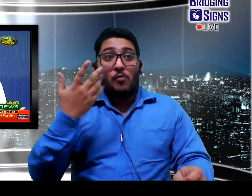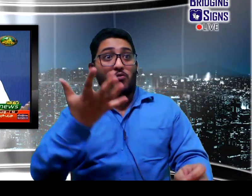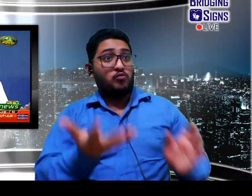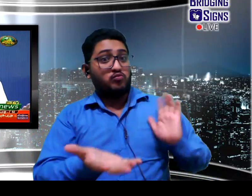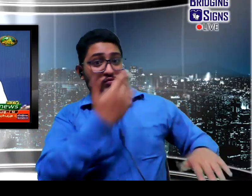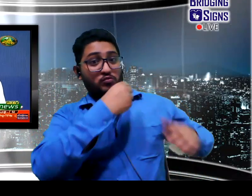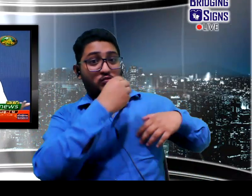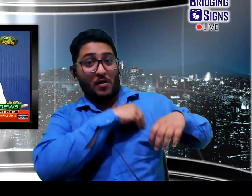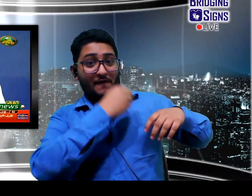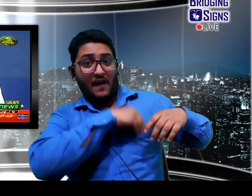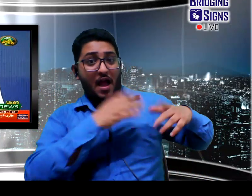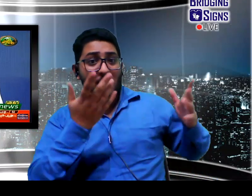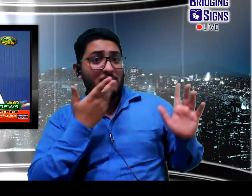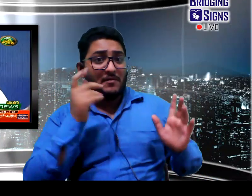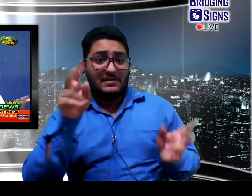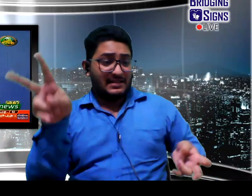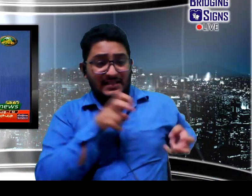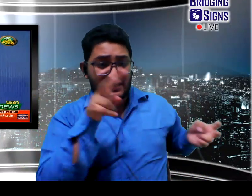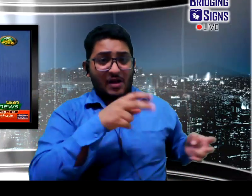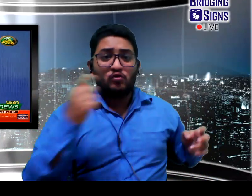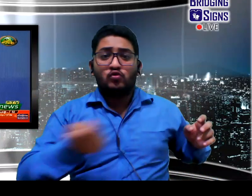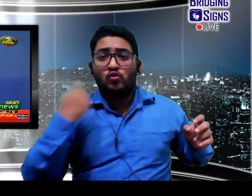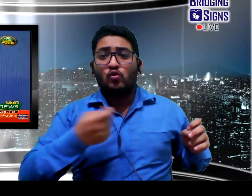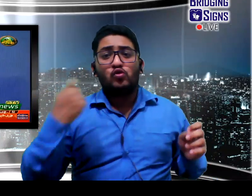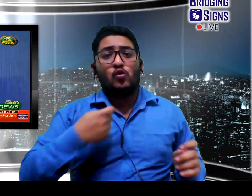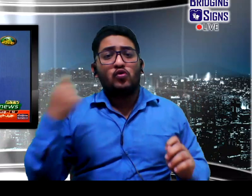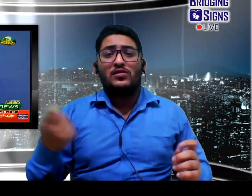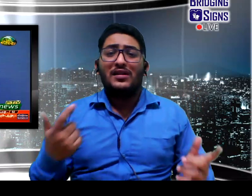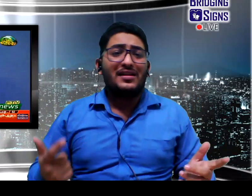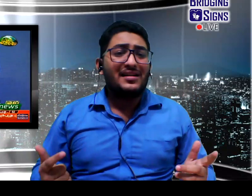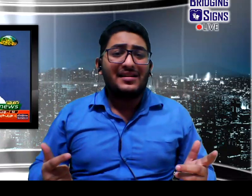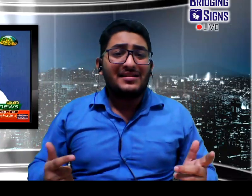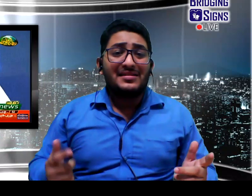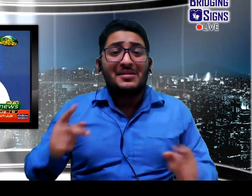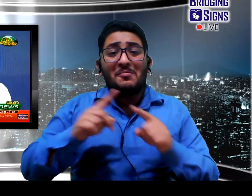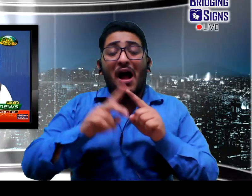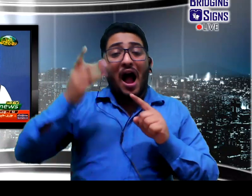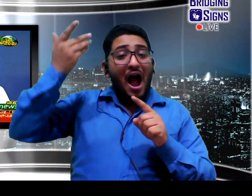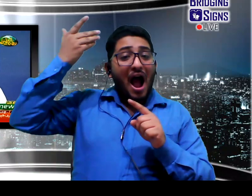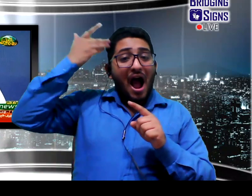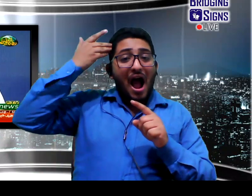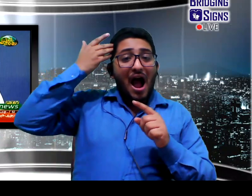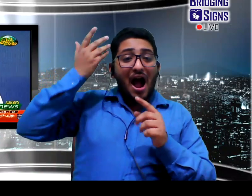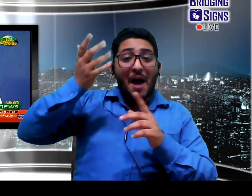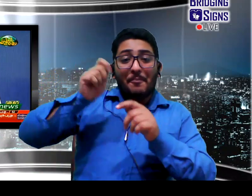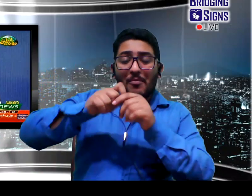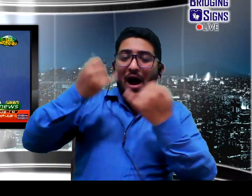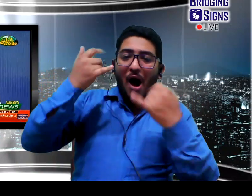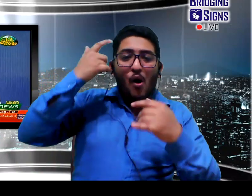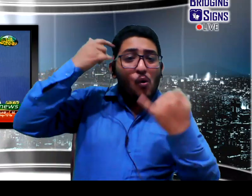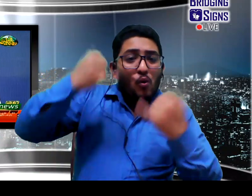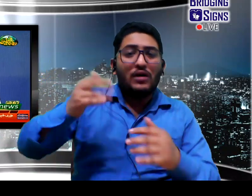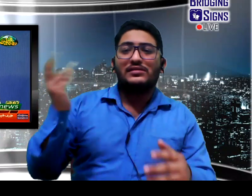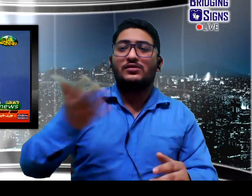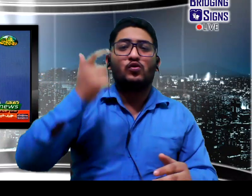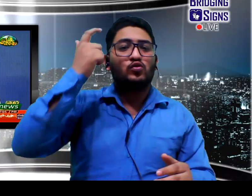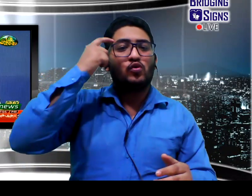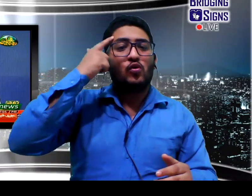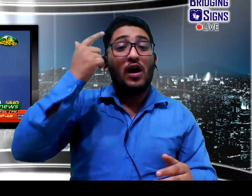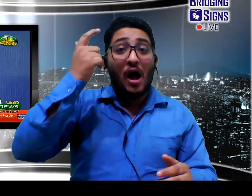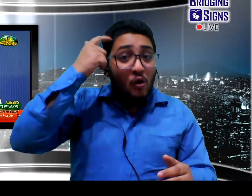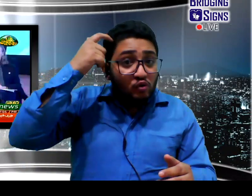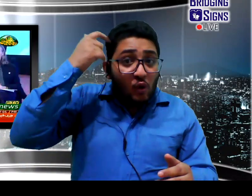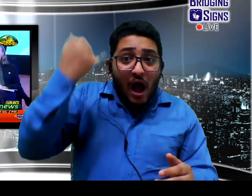profits were somehow doing something illegal. And that mindset is what really, where Pakistan